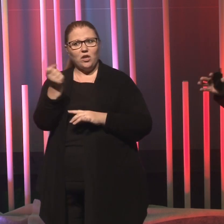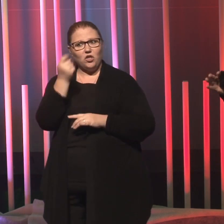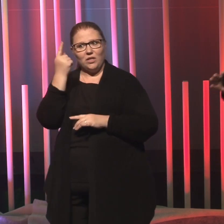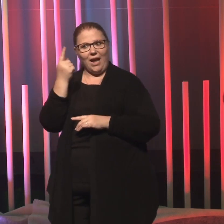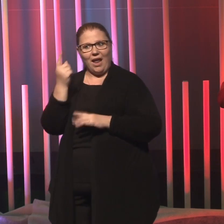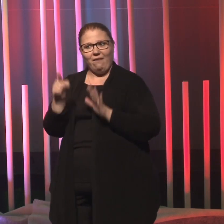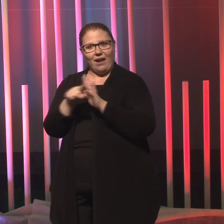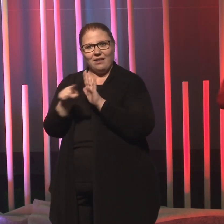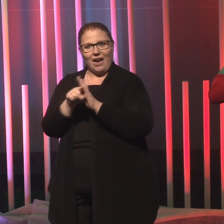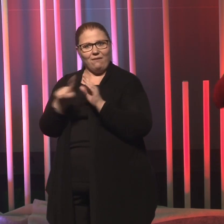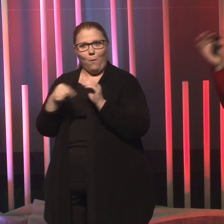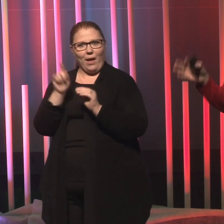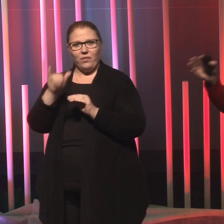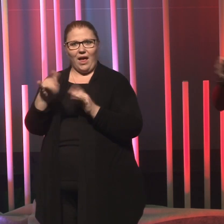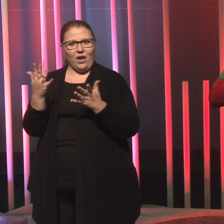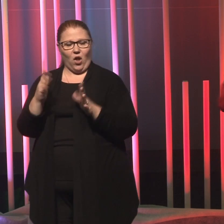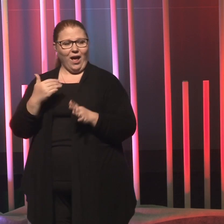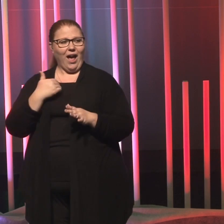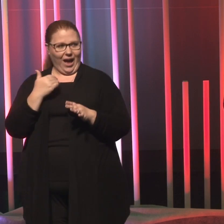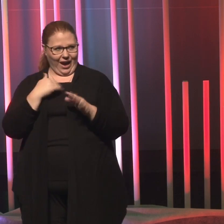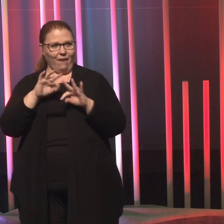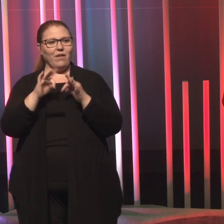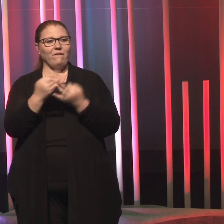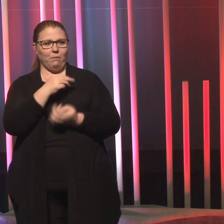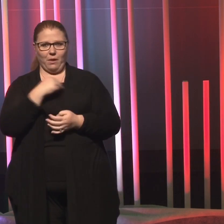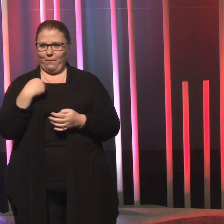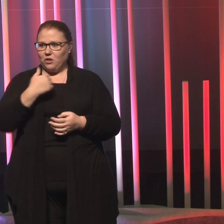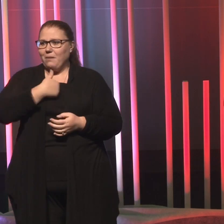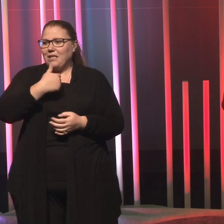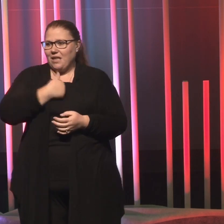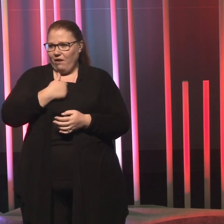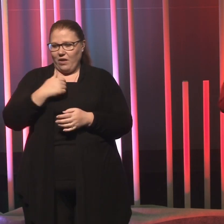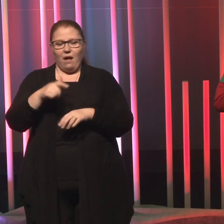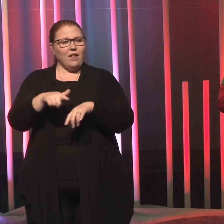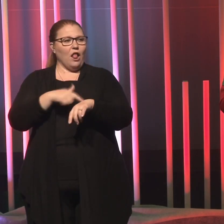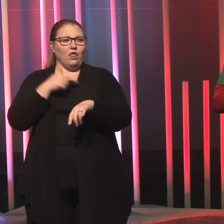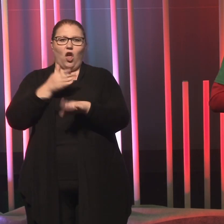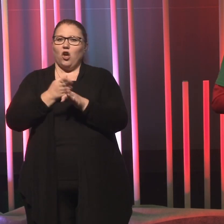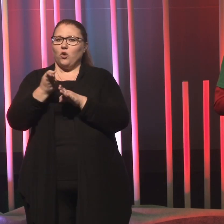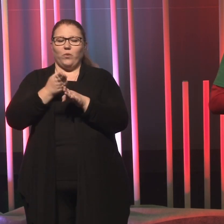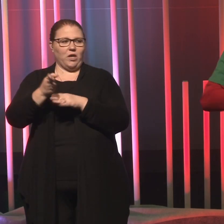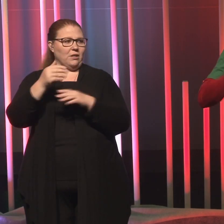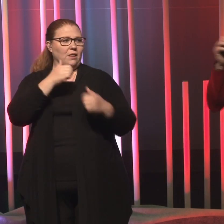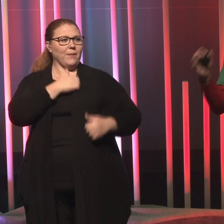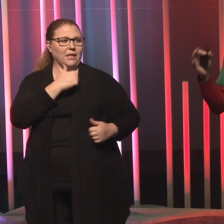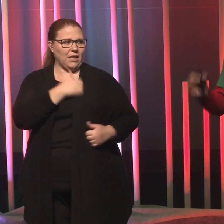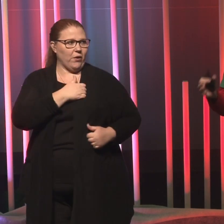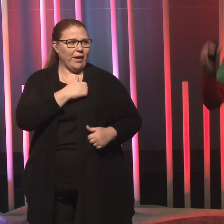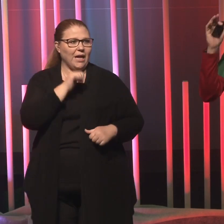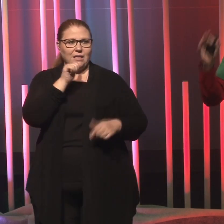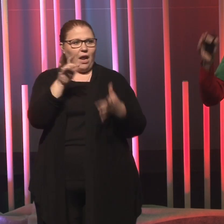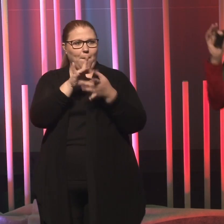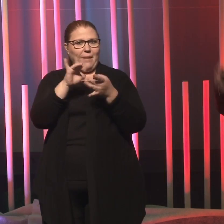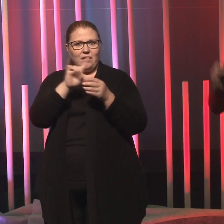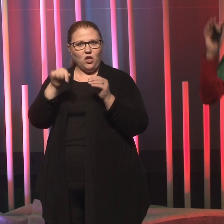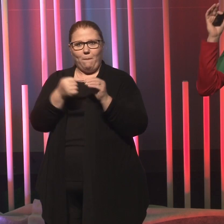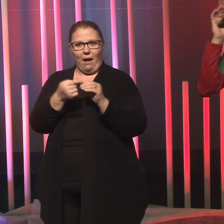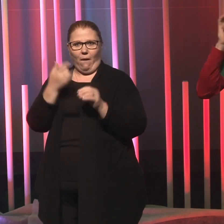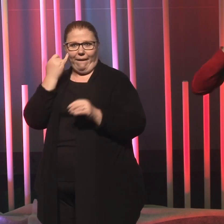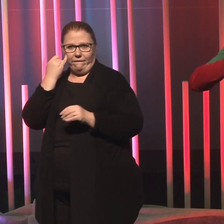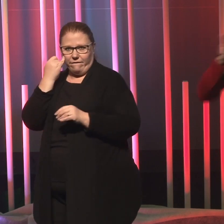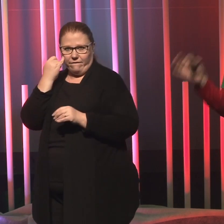that at all, okay? I have relatives that have long distinguished careers in the military. And this is not a message about whether or